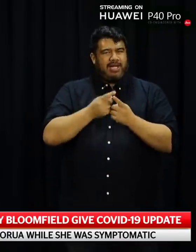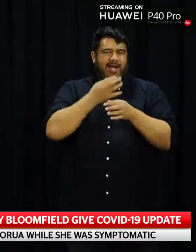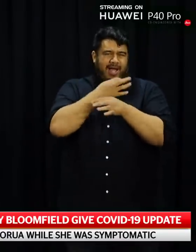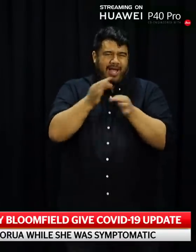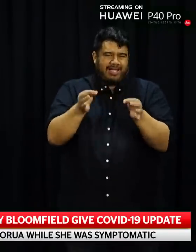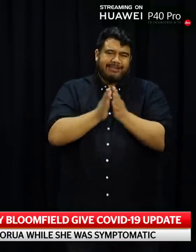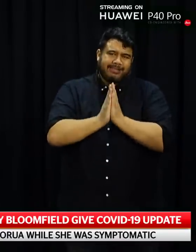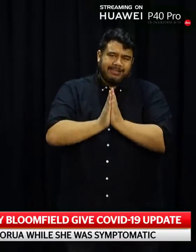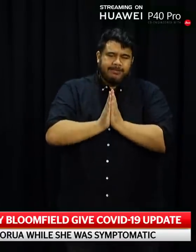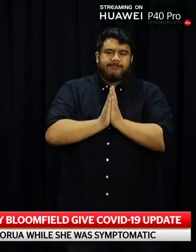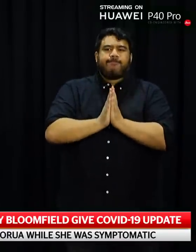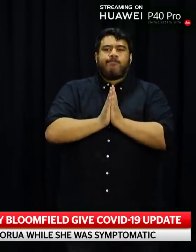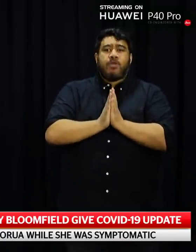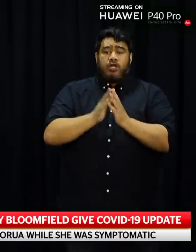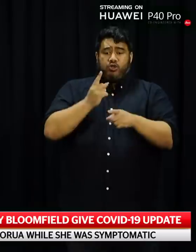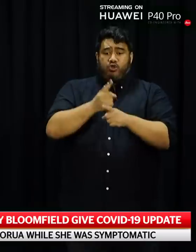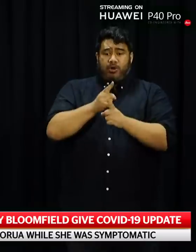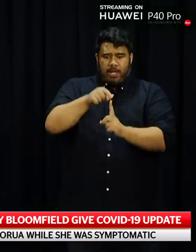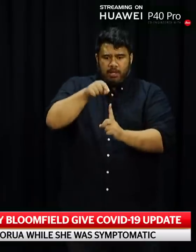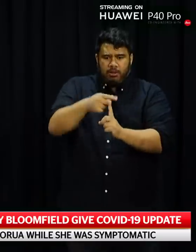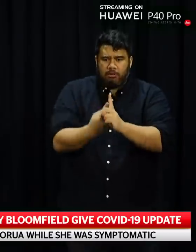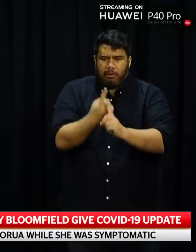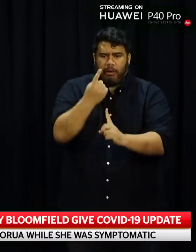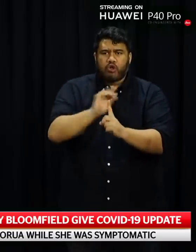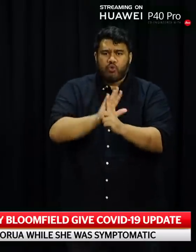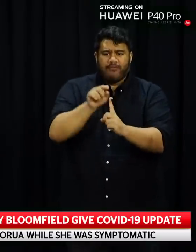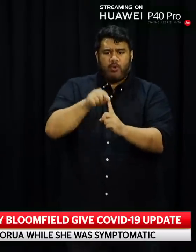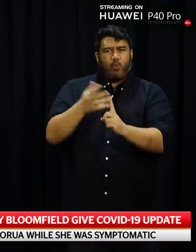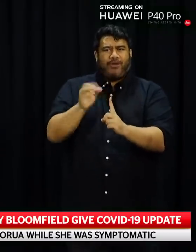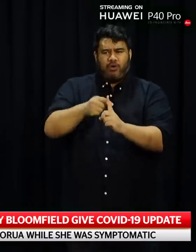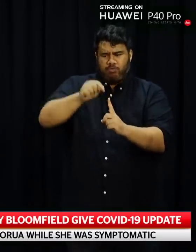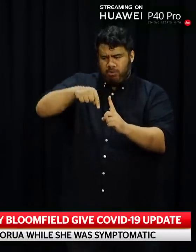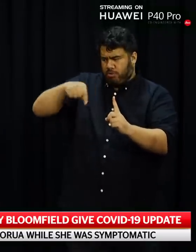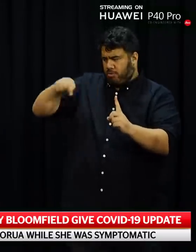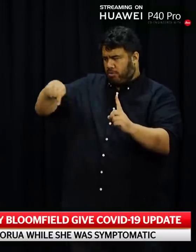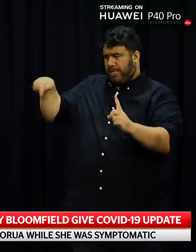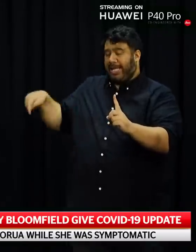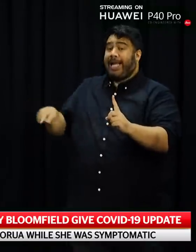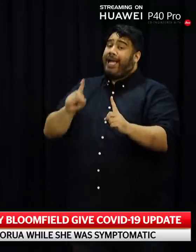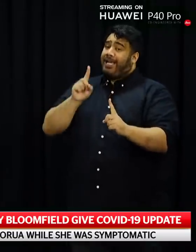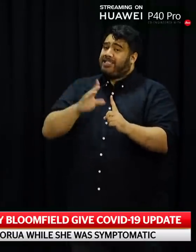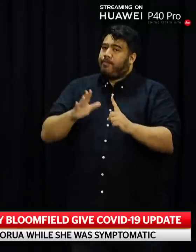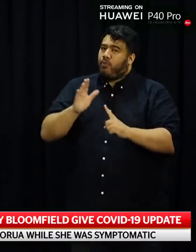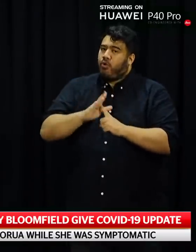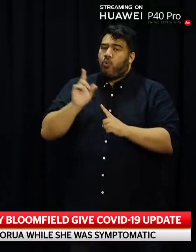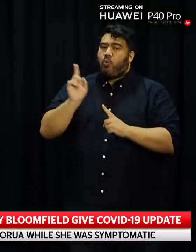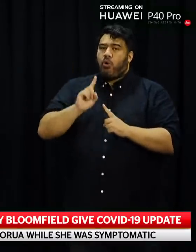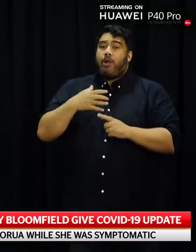to trace where this outbreak stems from, it is really important that we increase the number